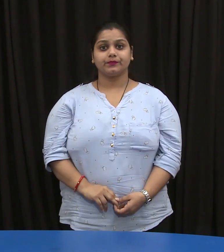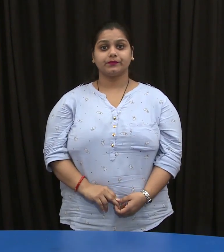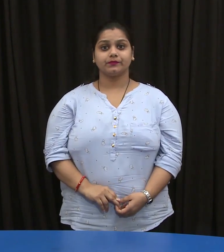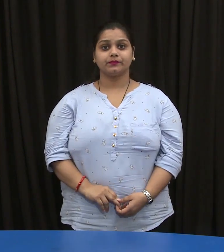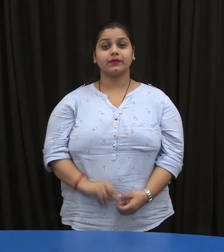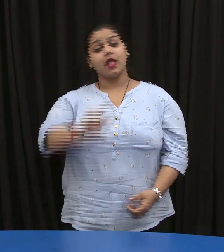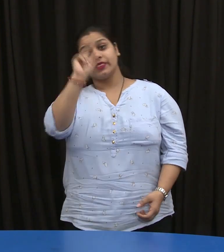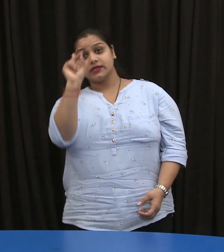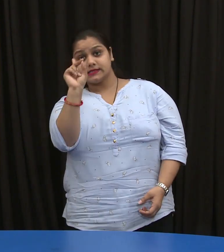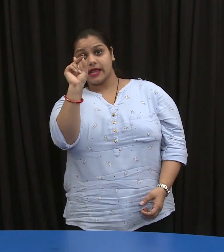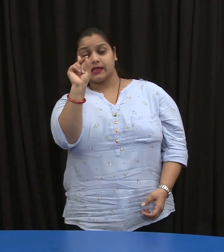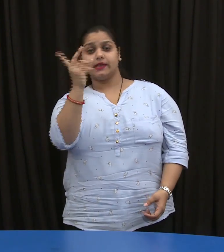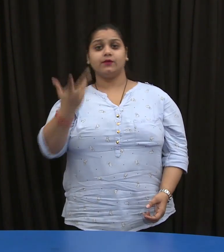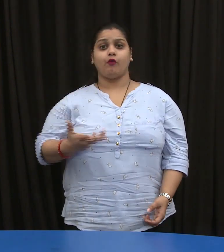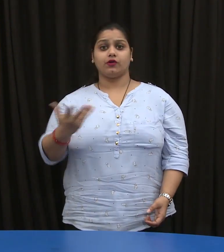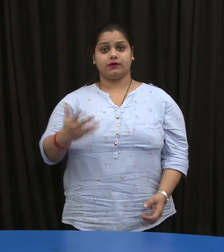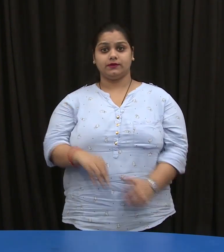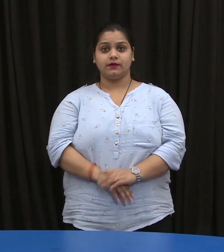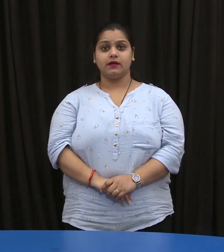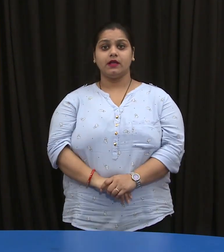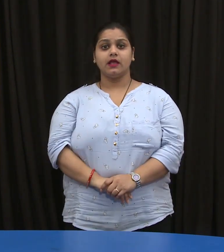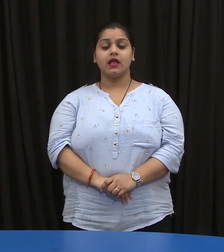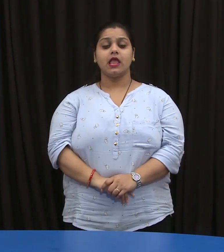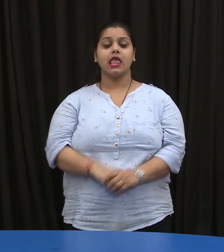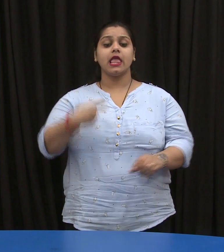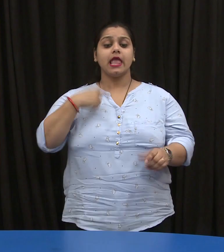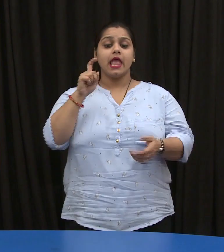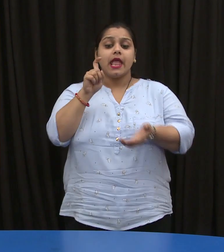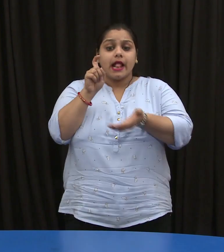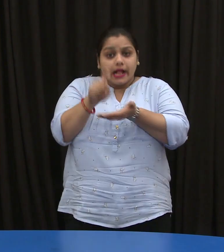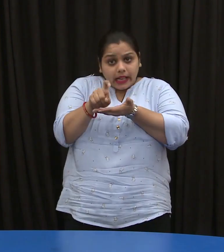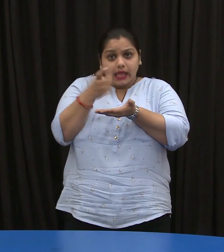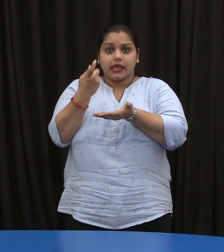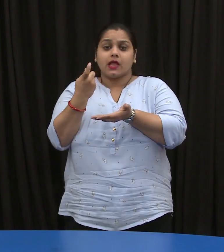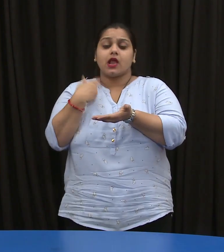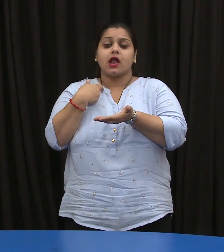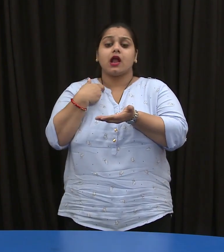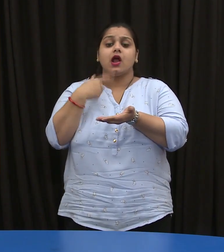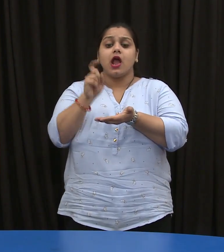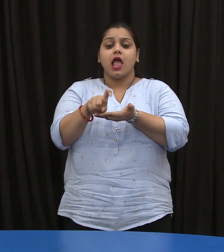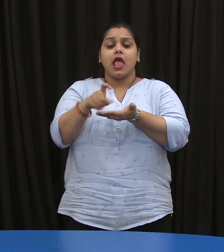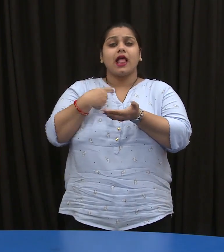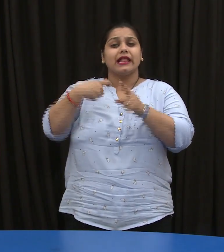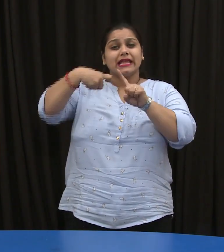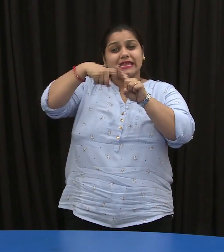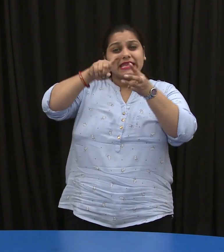and the second point is click on the key or hit the enter key.